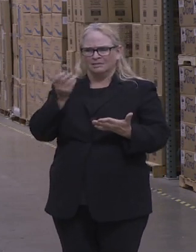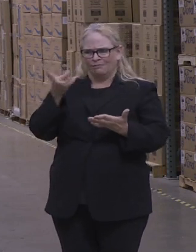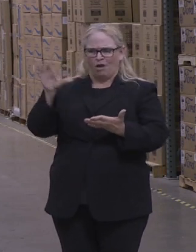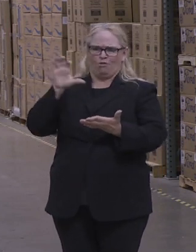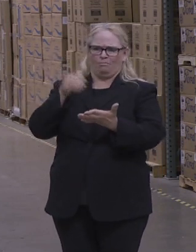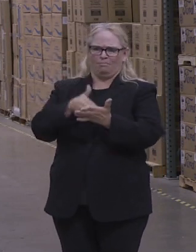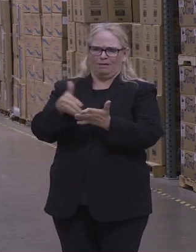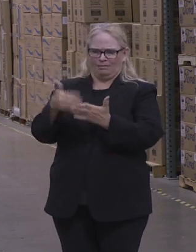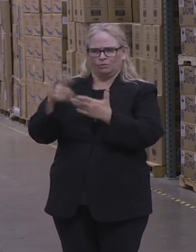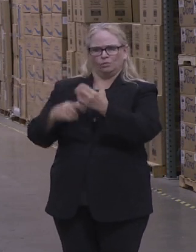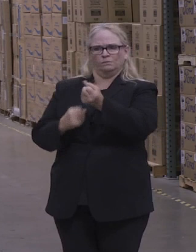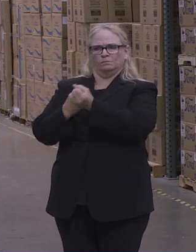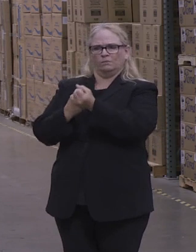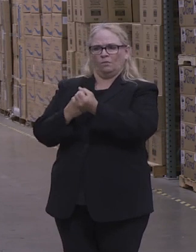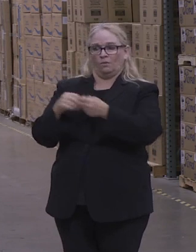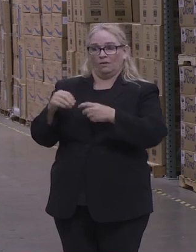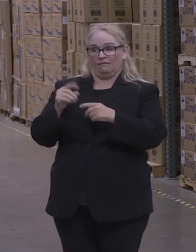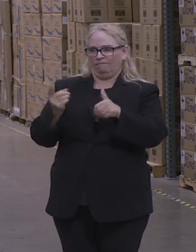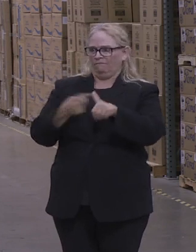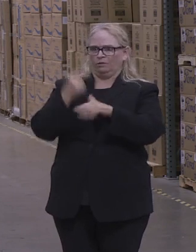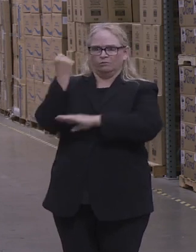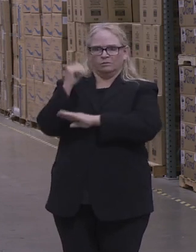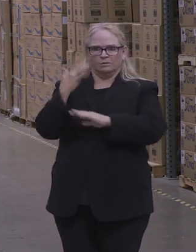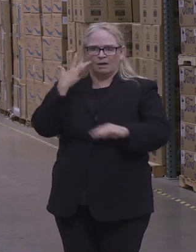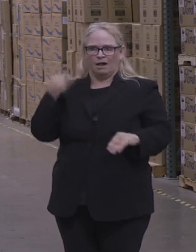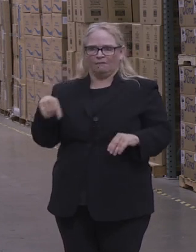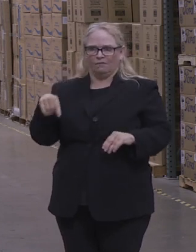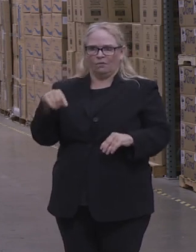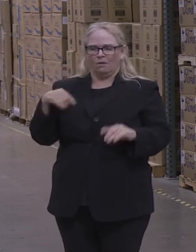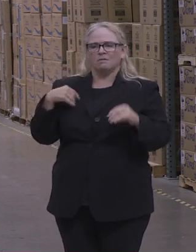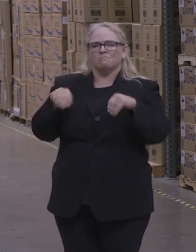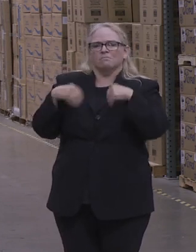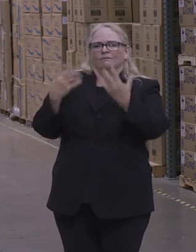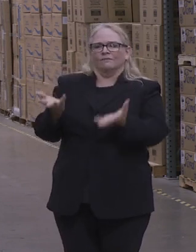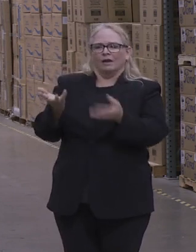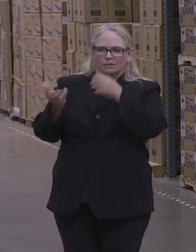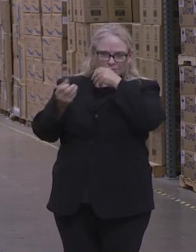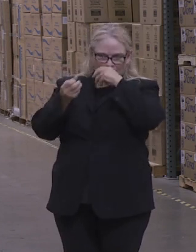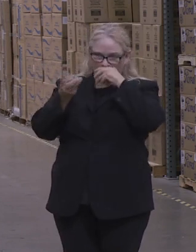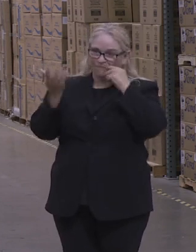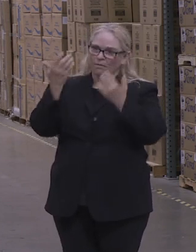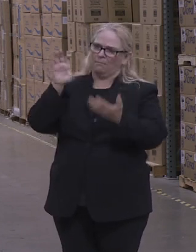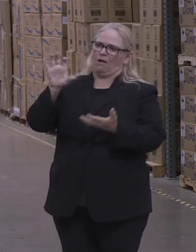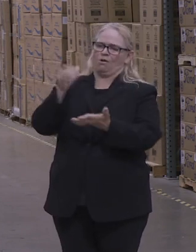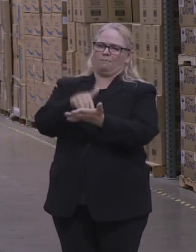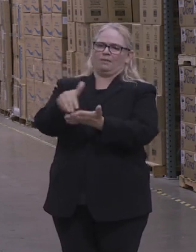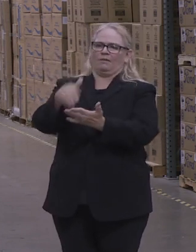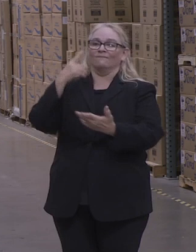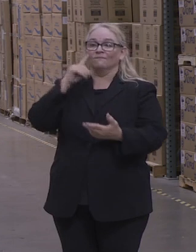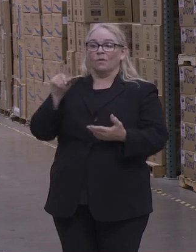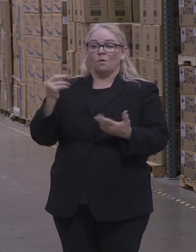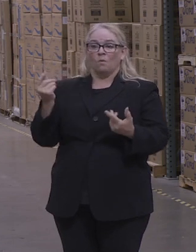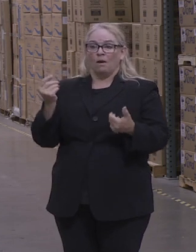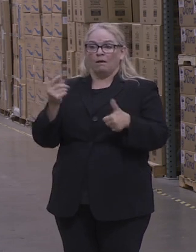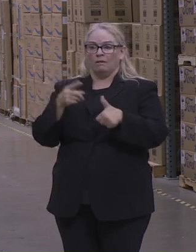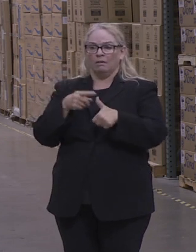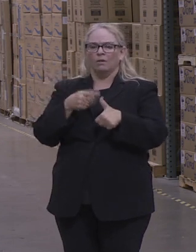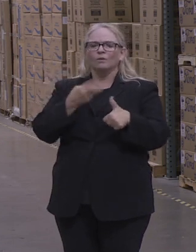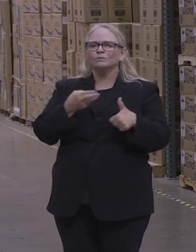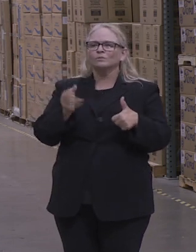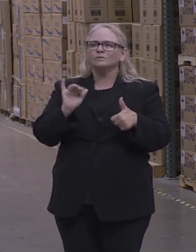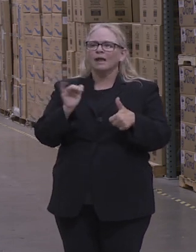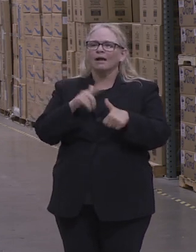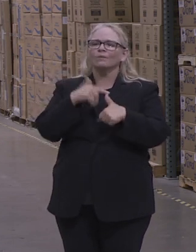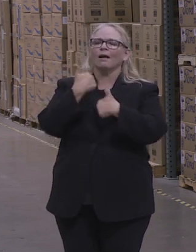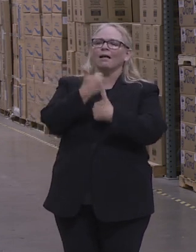in California's history, that we provided hundreds of millions of dollars of resources to immediately draw down and